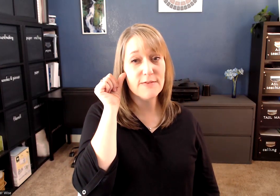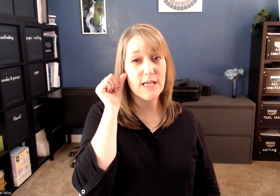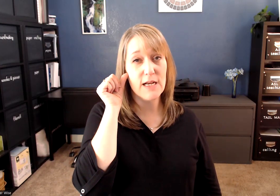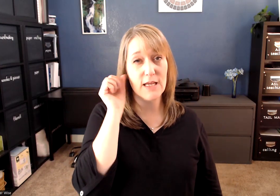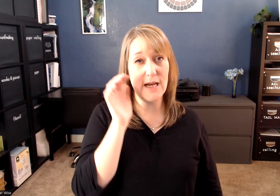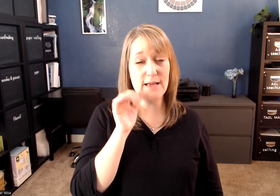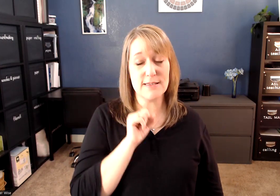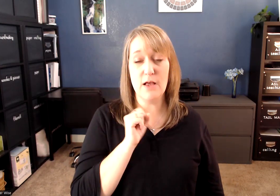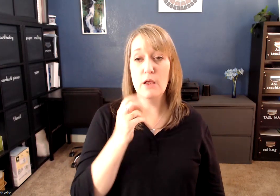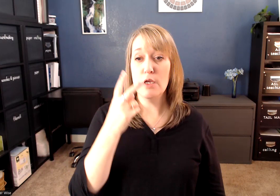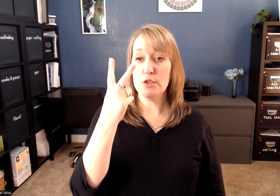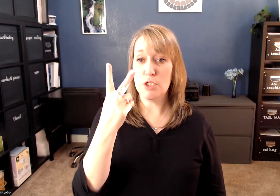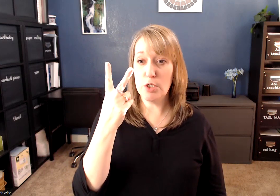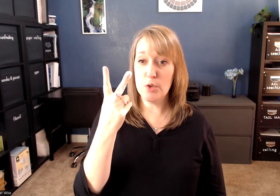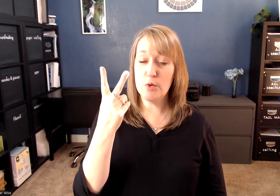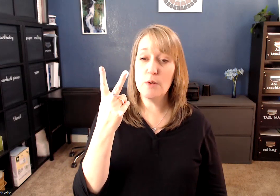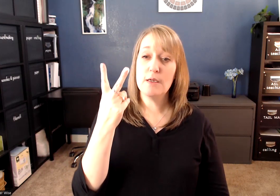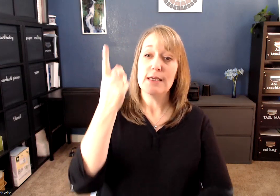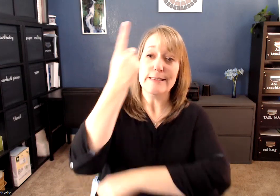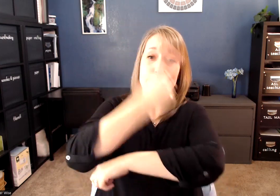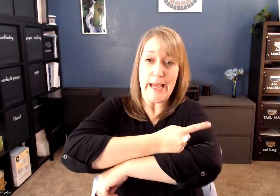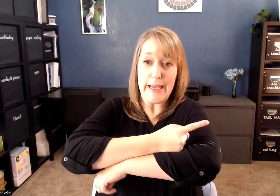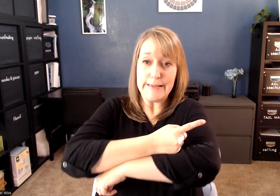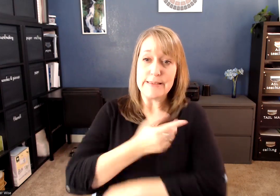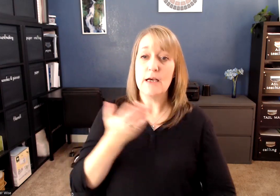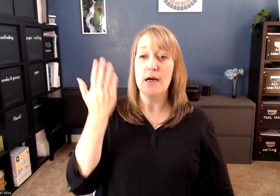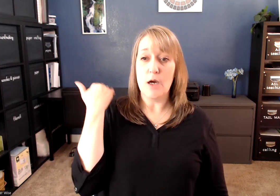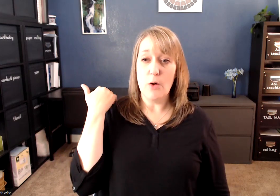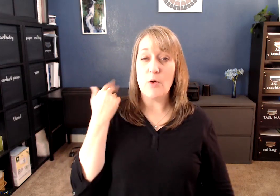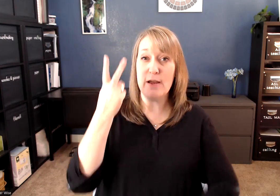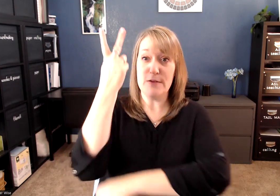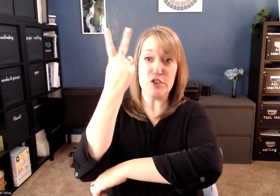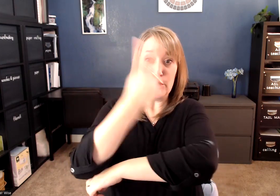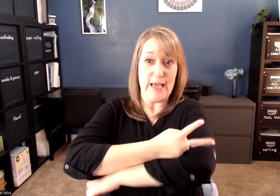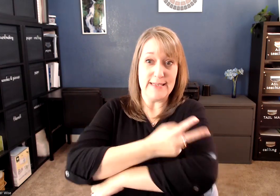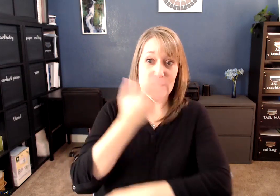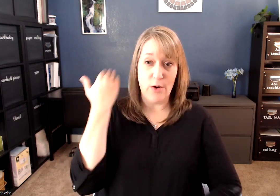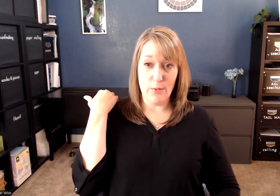of signing in ASL 2 days ago or even 2 days ago,